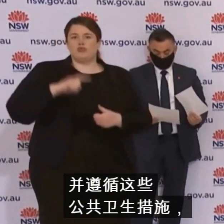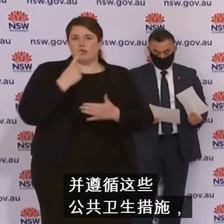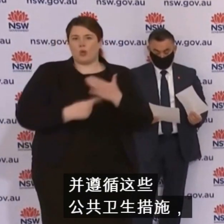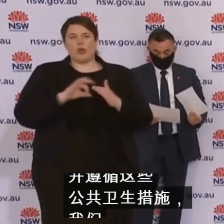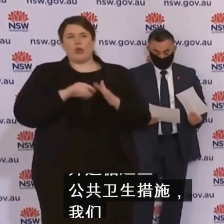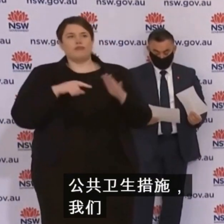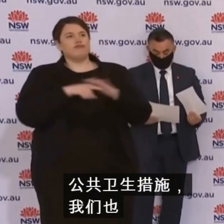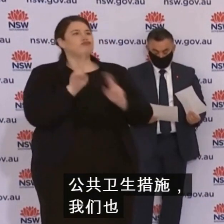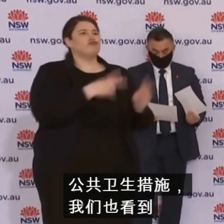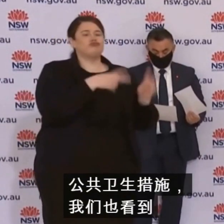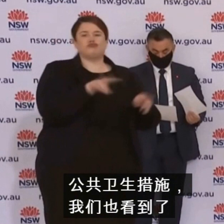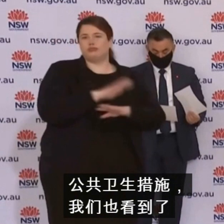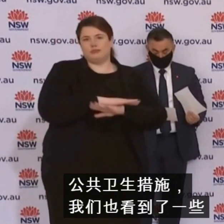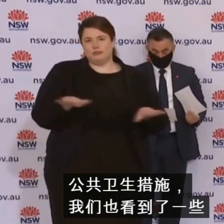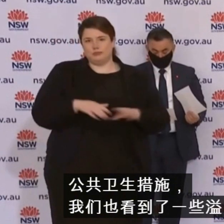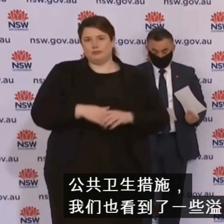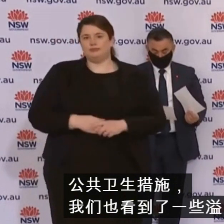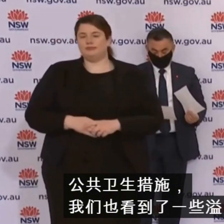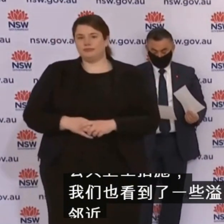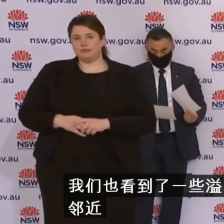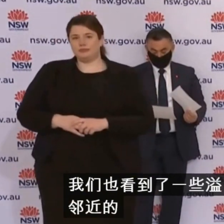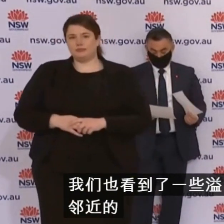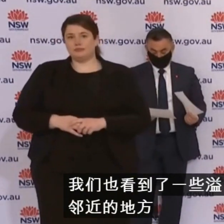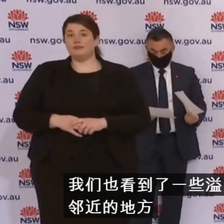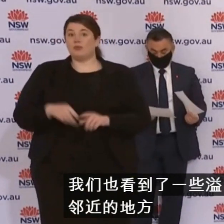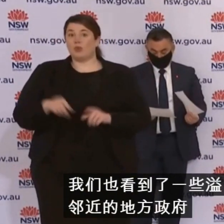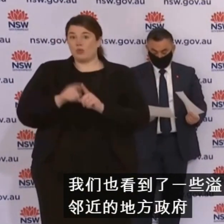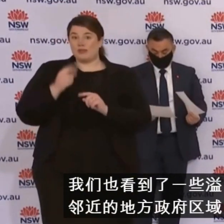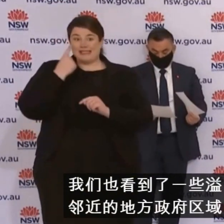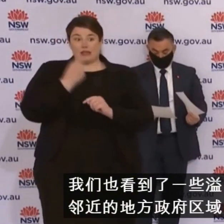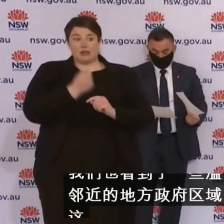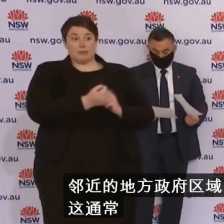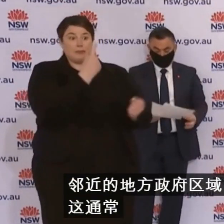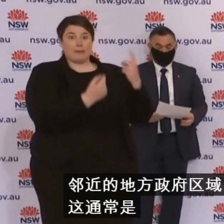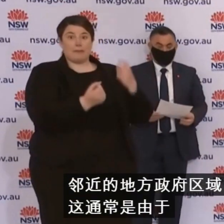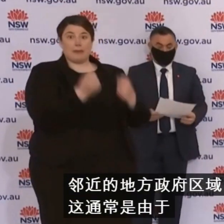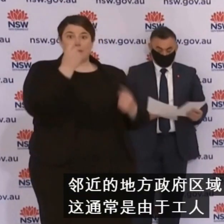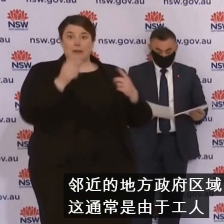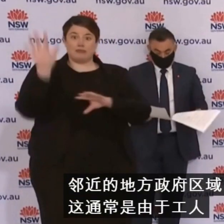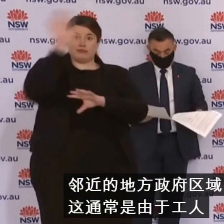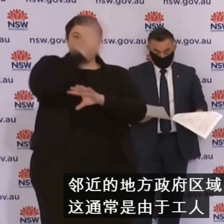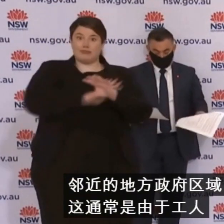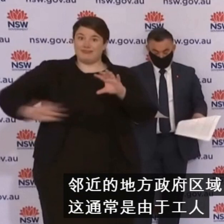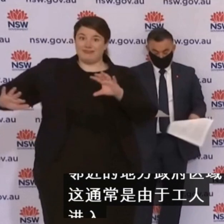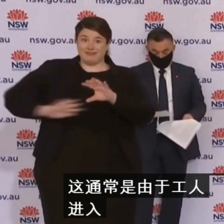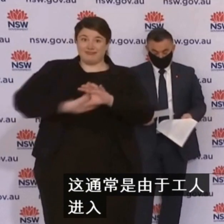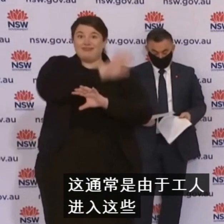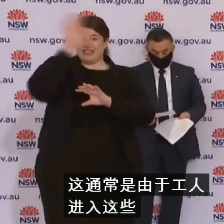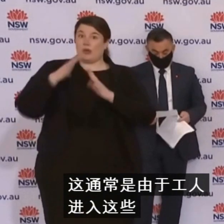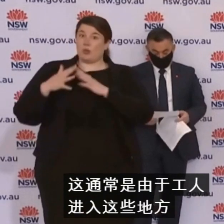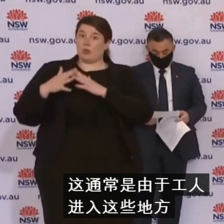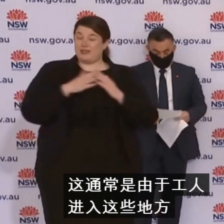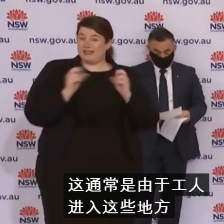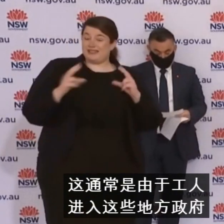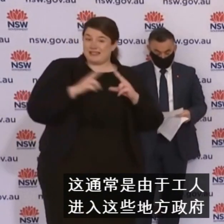measures. We're also seeing some spillover into adjacent local government areas, and that's usually from workers going into